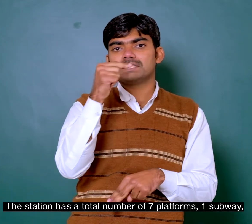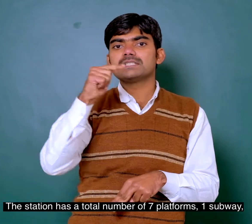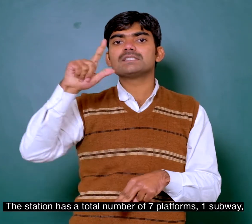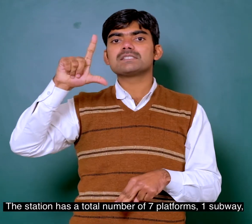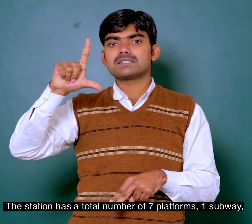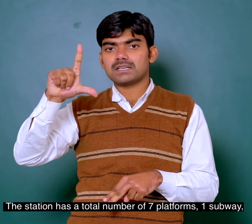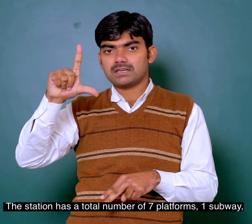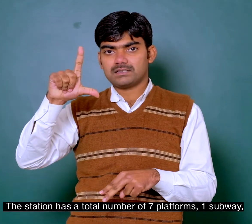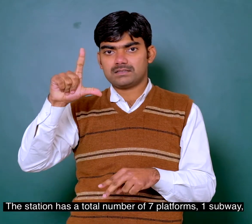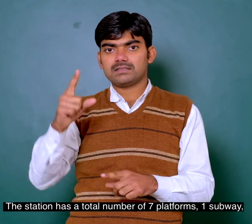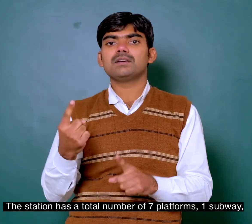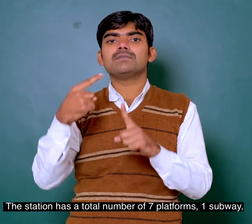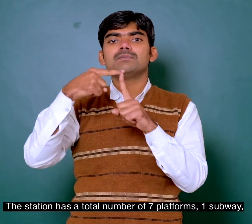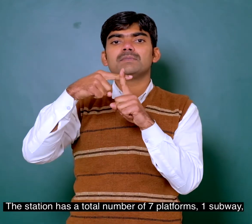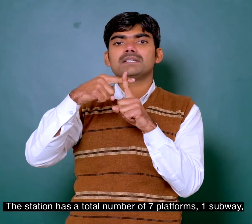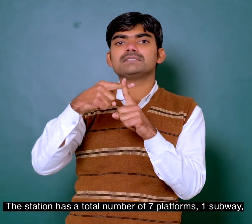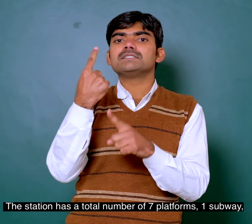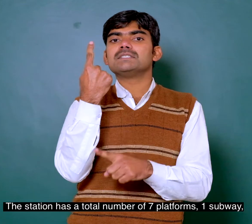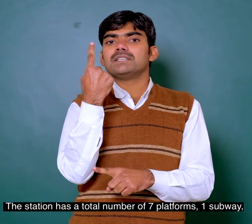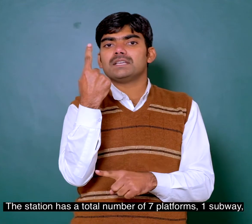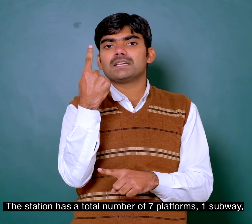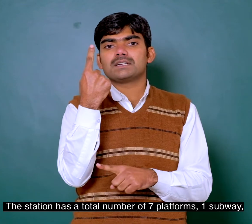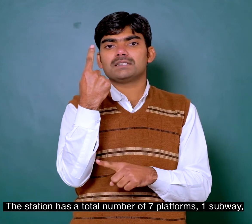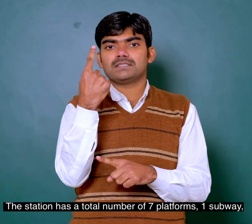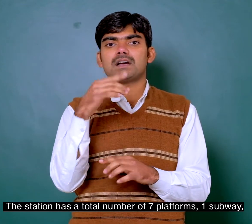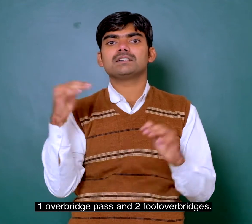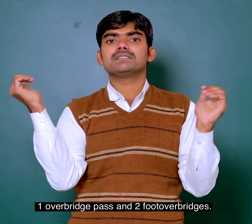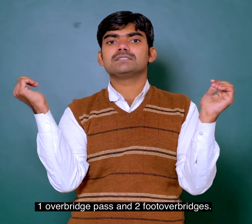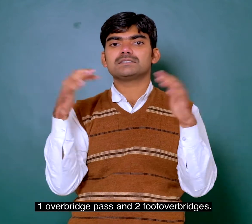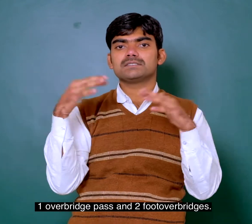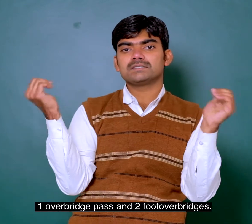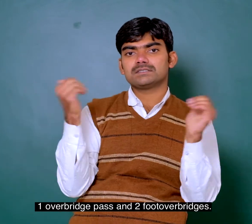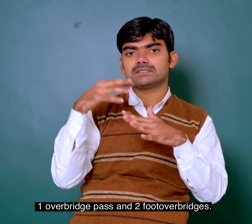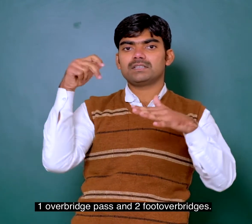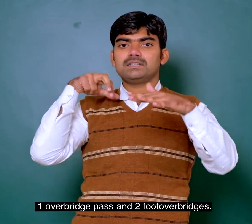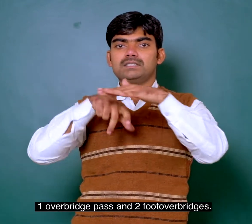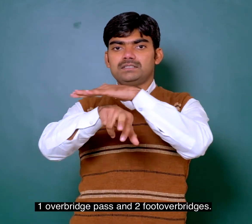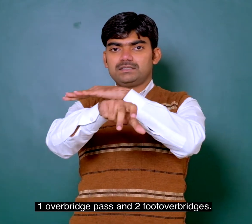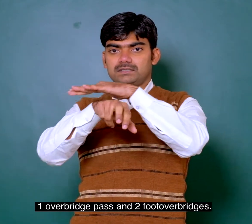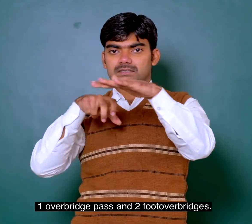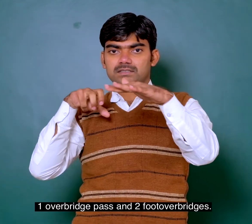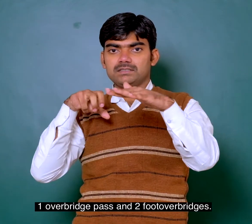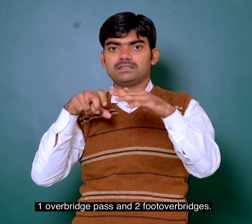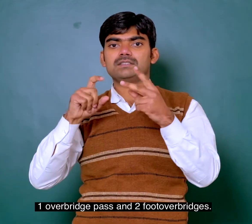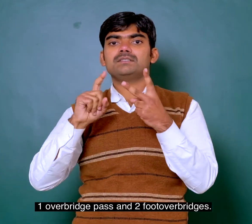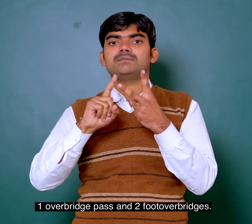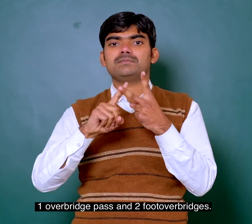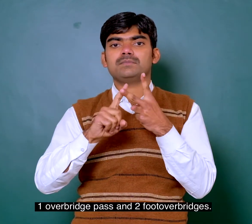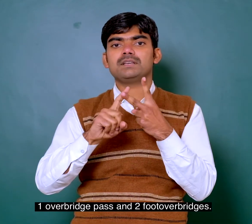7 platforms, 1 subway, 1 overbridge pass, and 2 footover